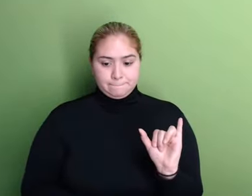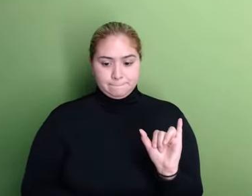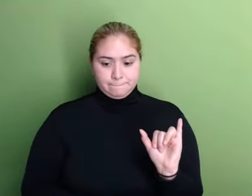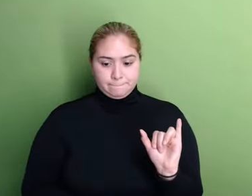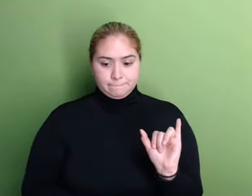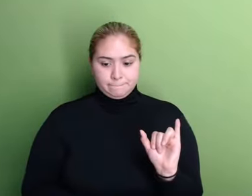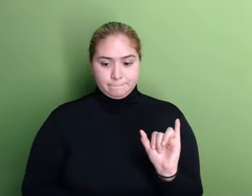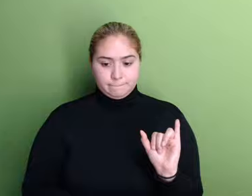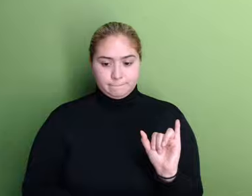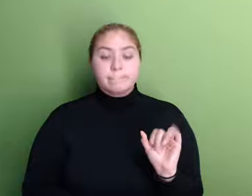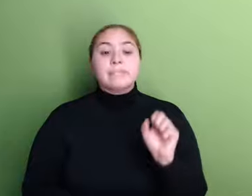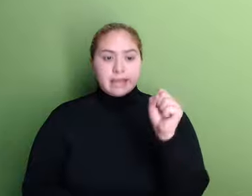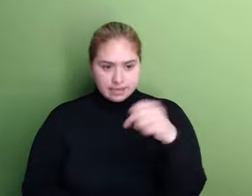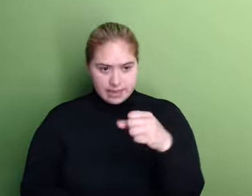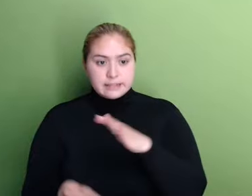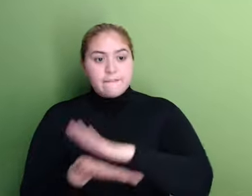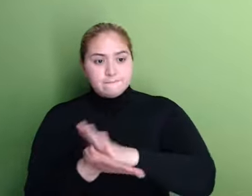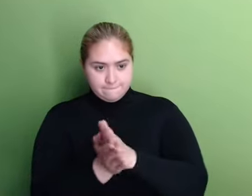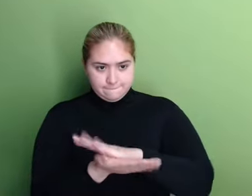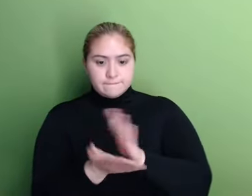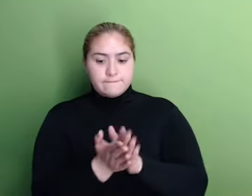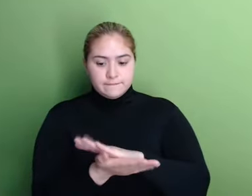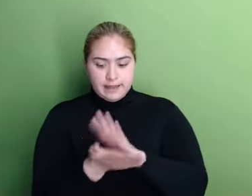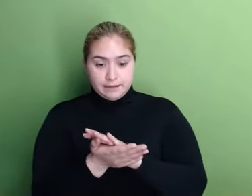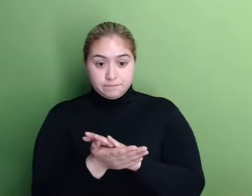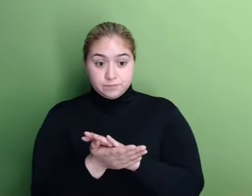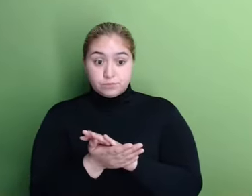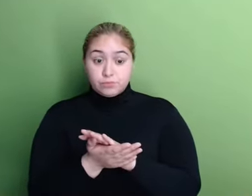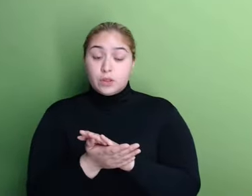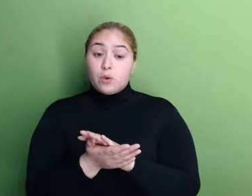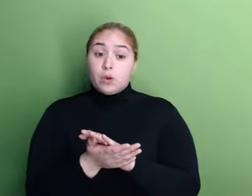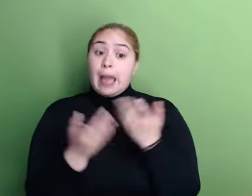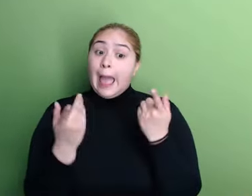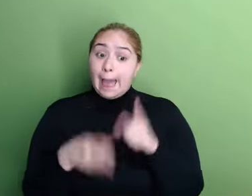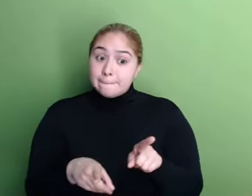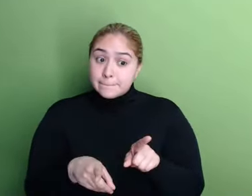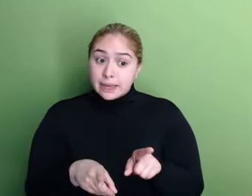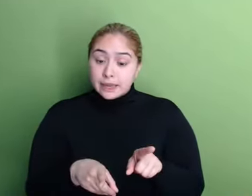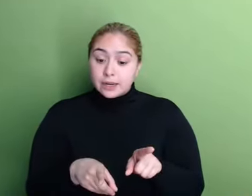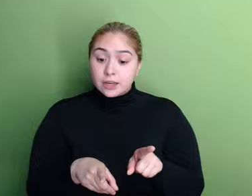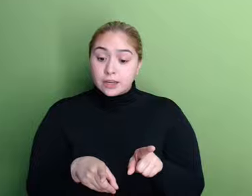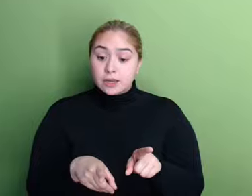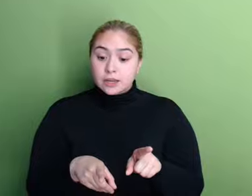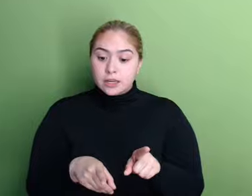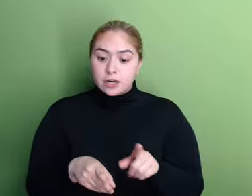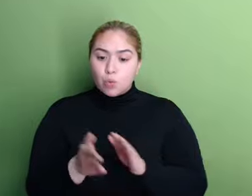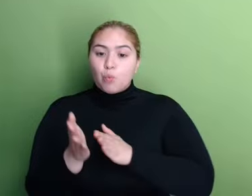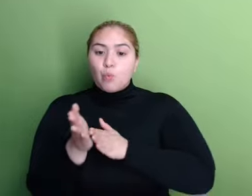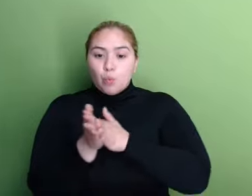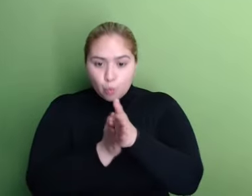okay? You're going to flatten the ectoderm. Because what you're going to do is, remember, you're going to roll up your layers. We're